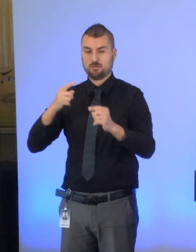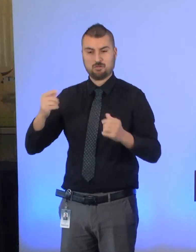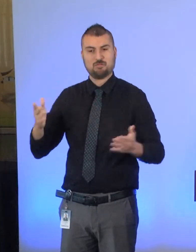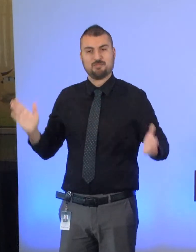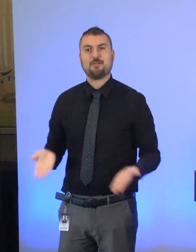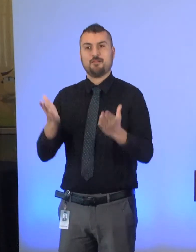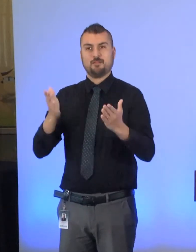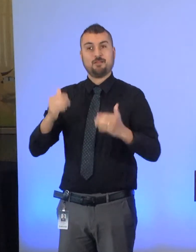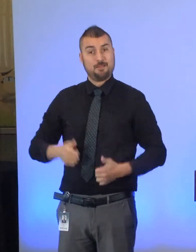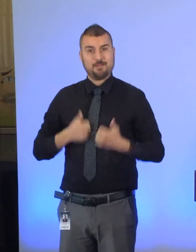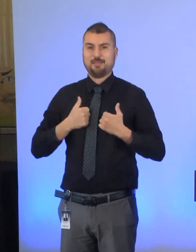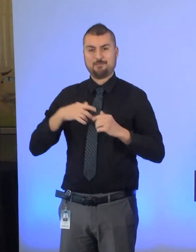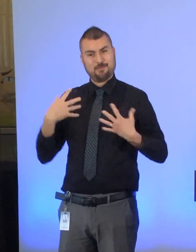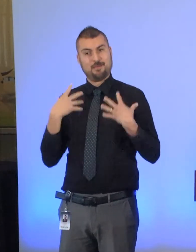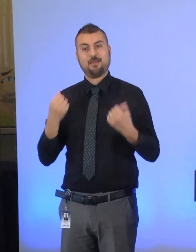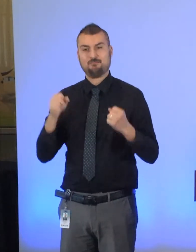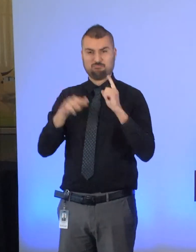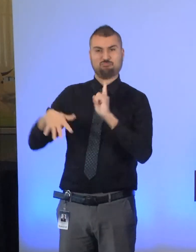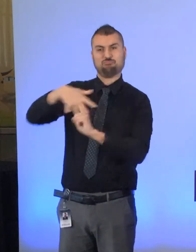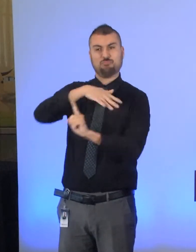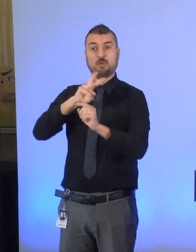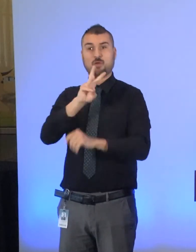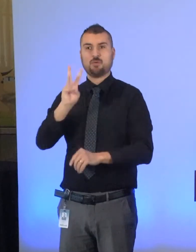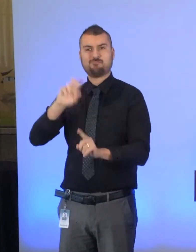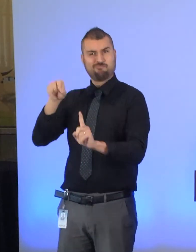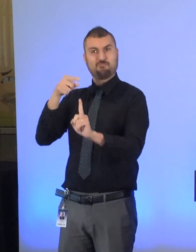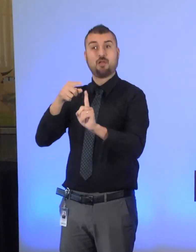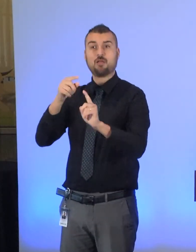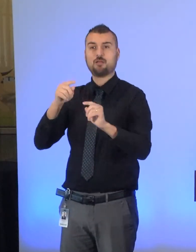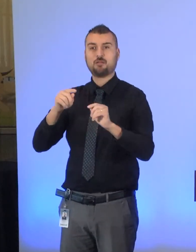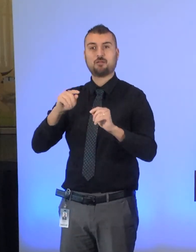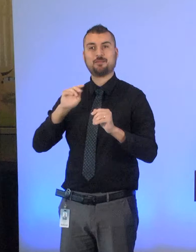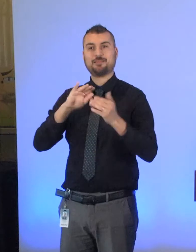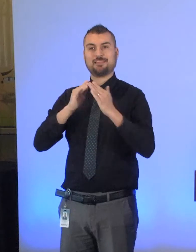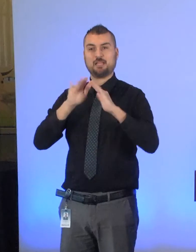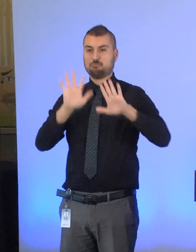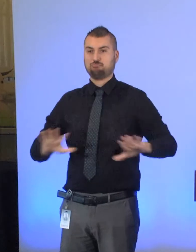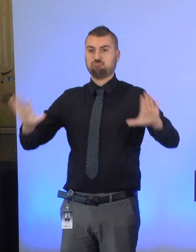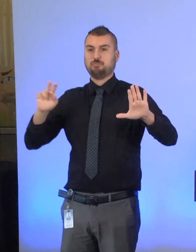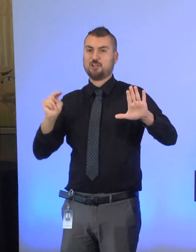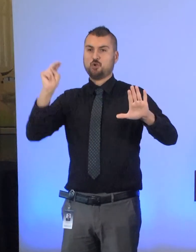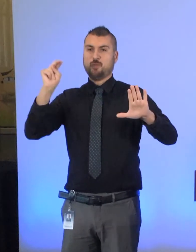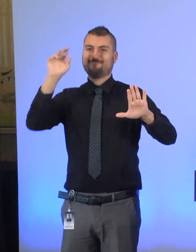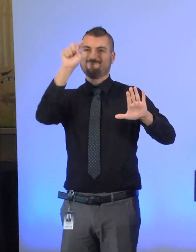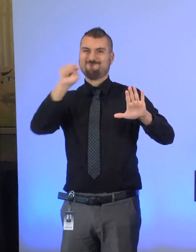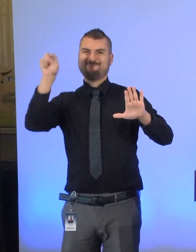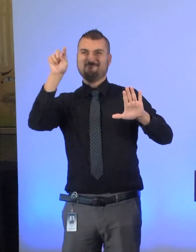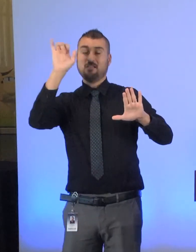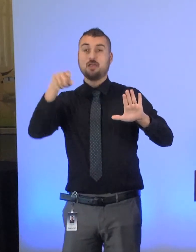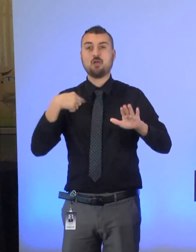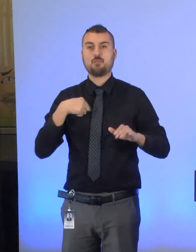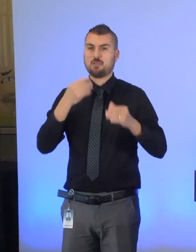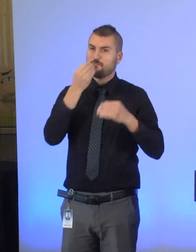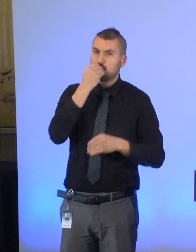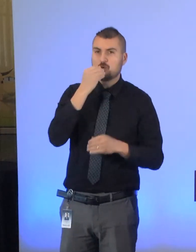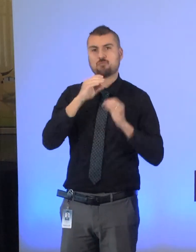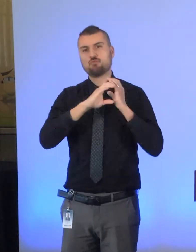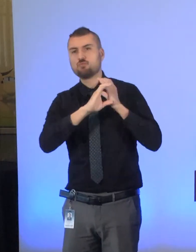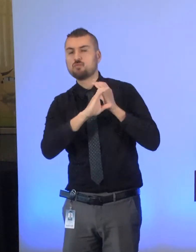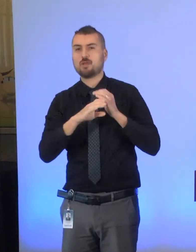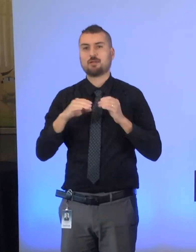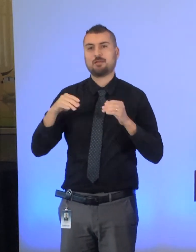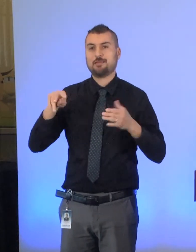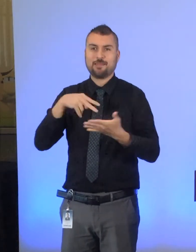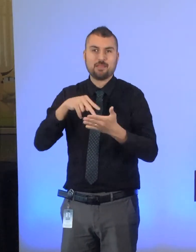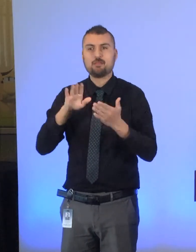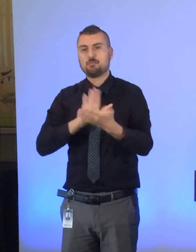of the greater Wichita community, in particular at the north part of our city. There will be food trucks, dancers, music, vendors, and